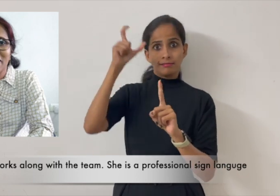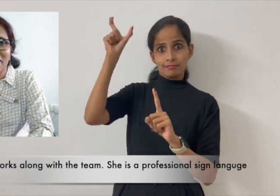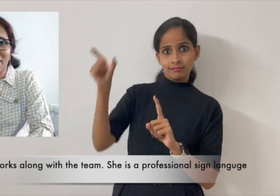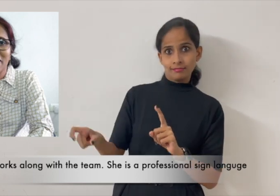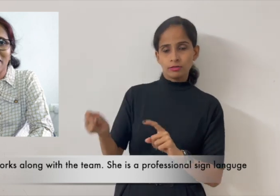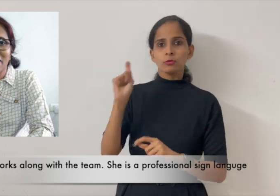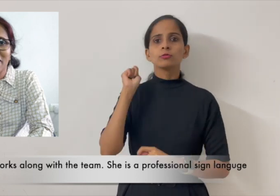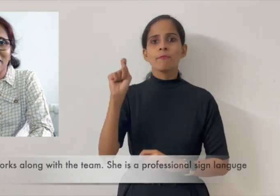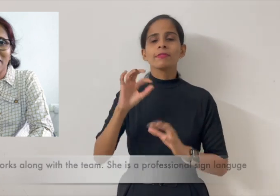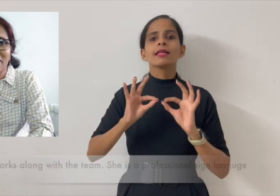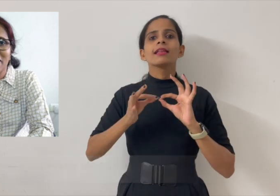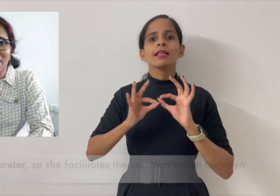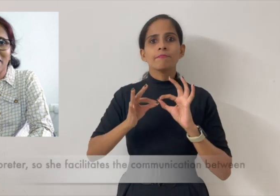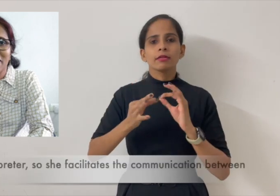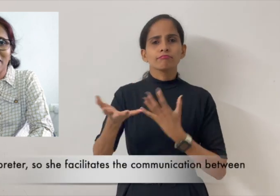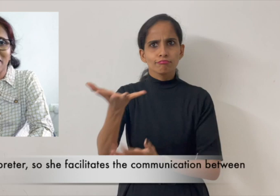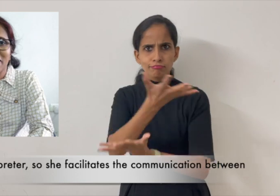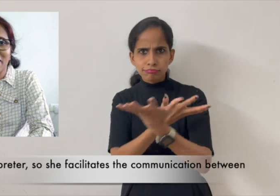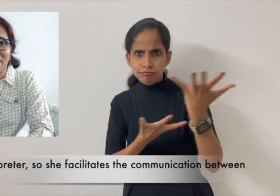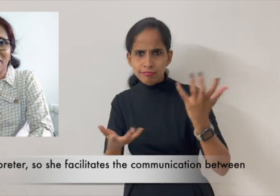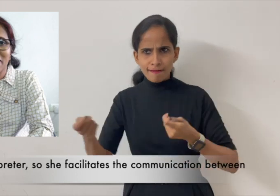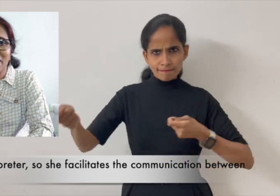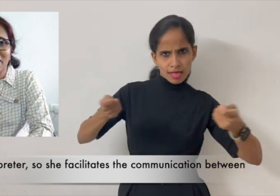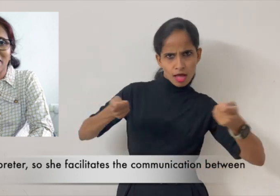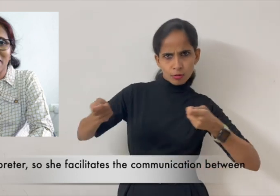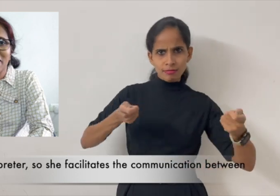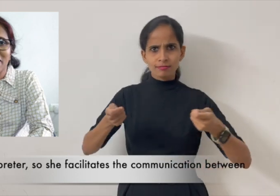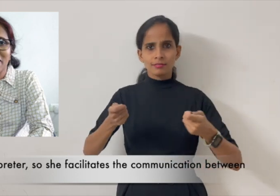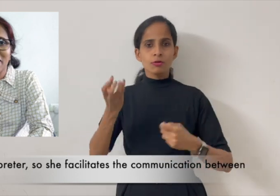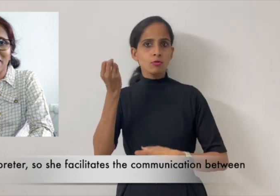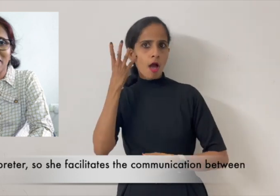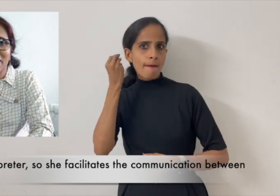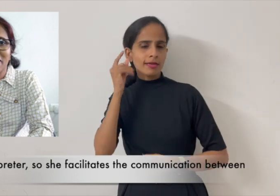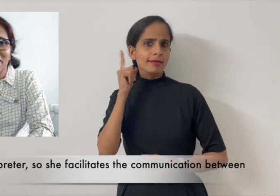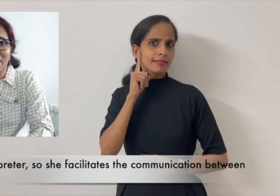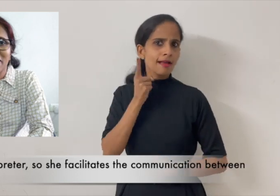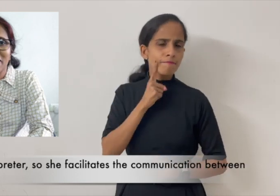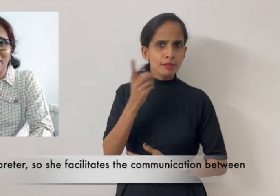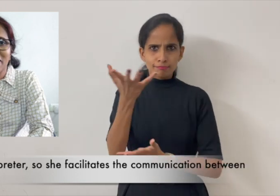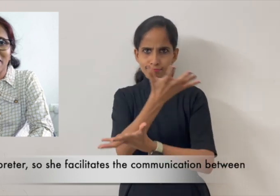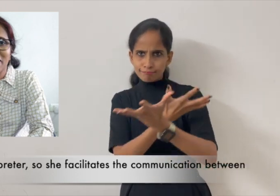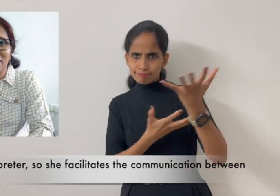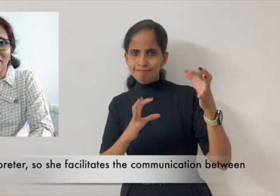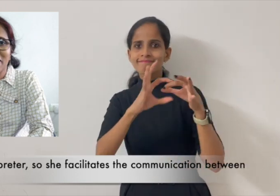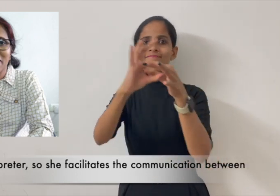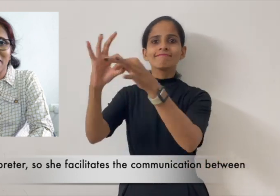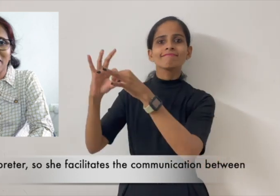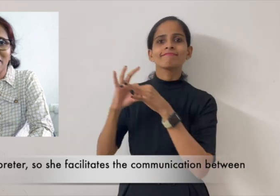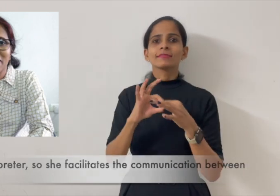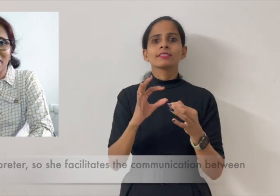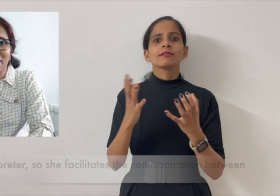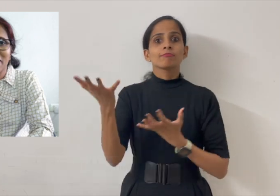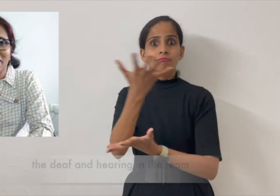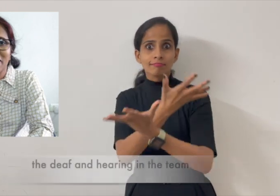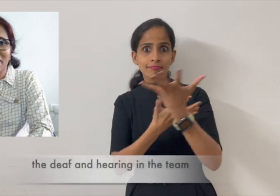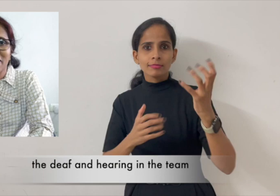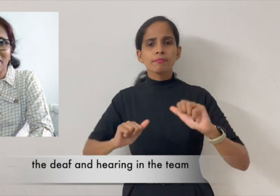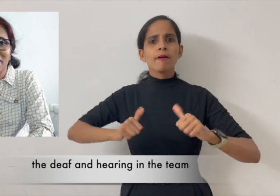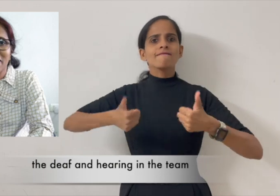She is a professional sign language interpreter, so she facilitates communication between